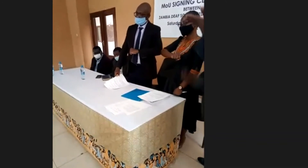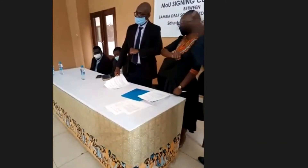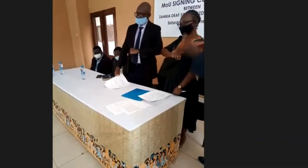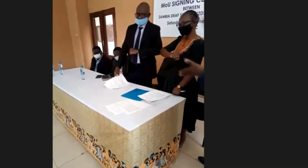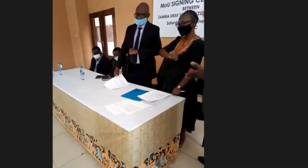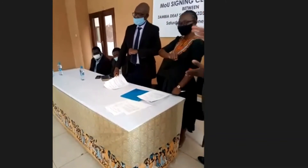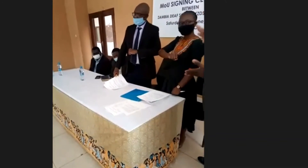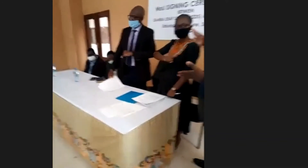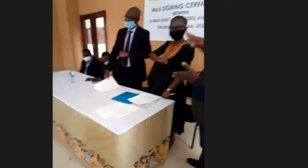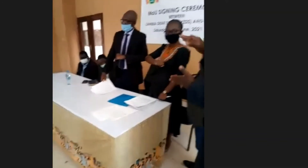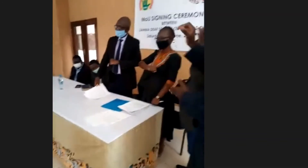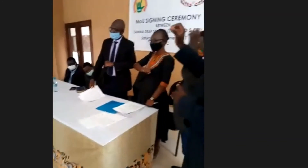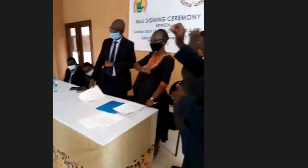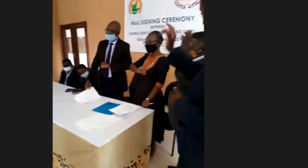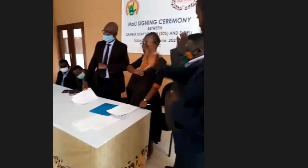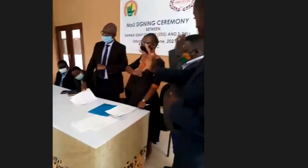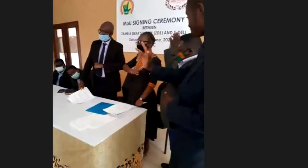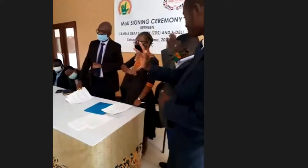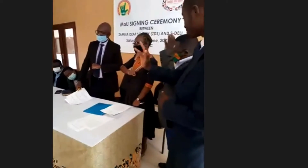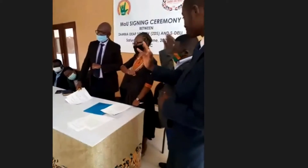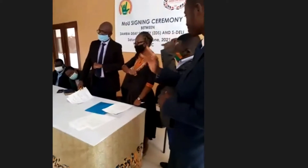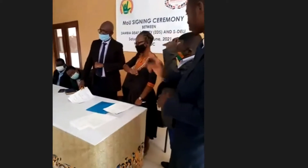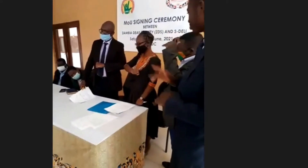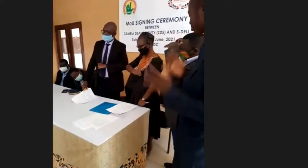of SDELI.